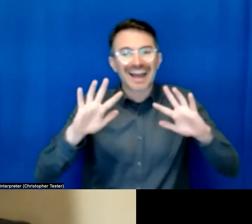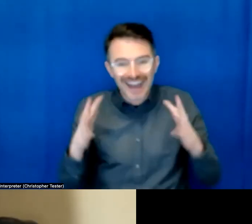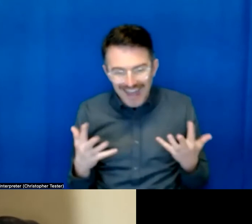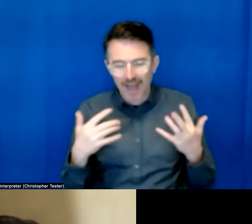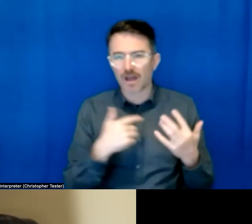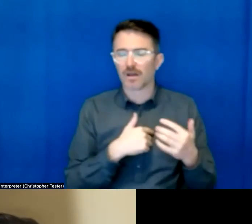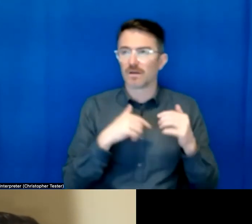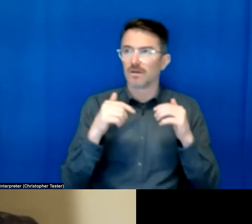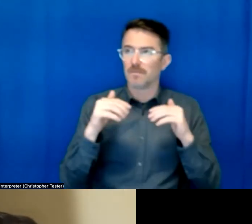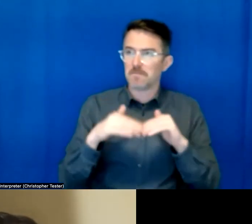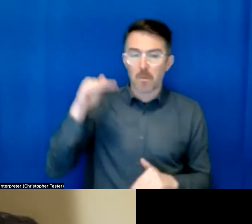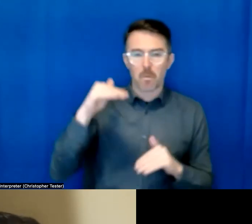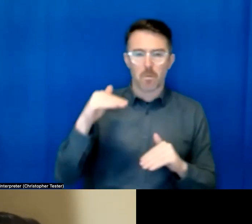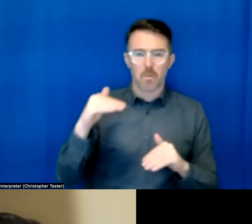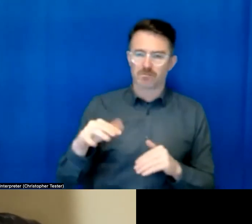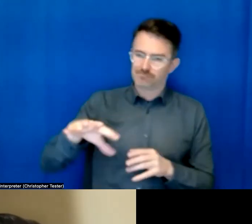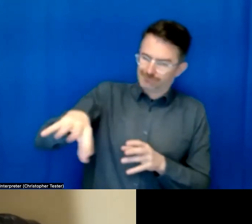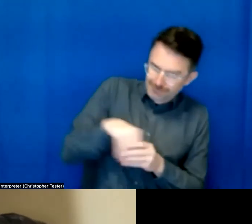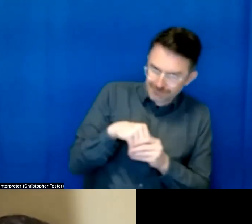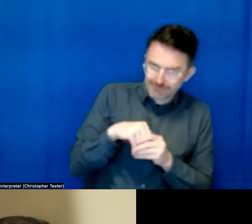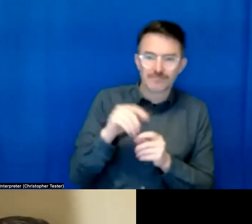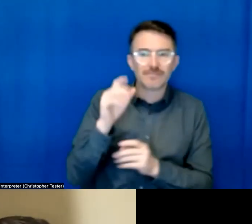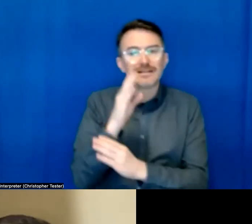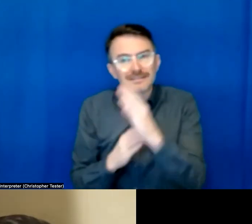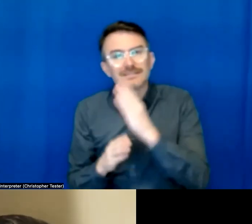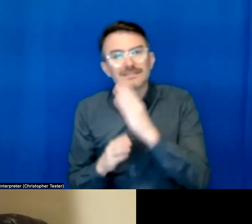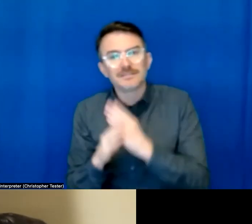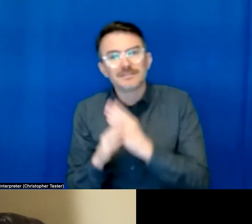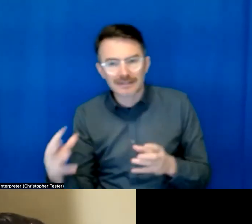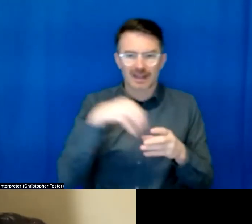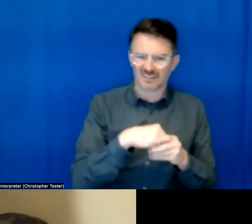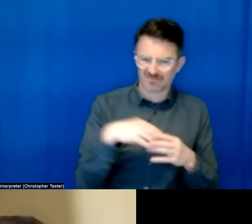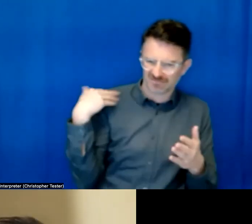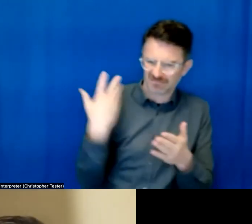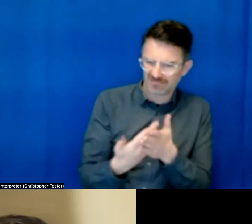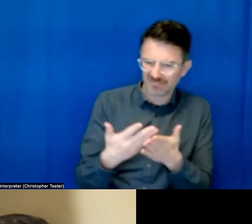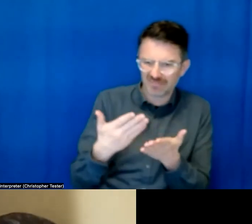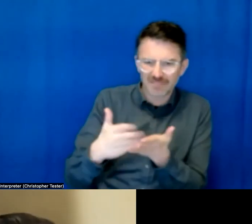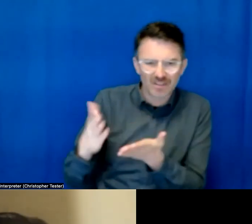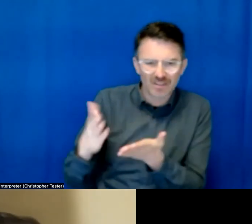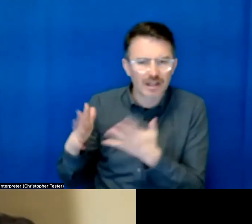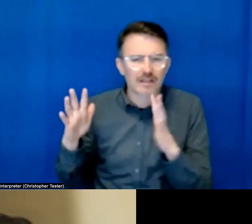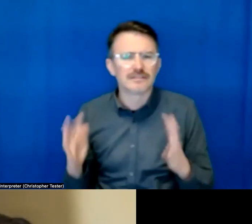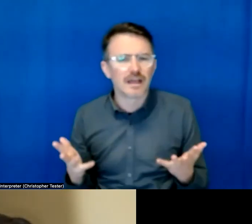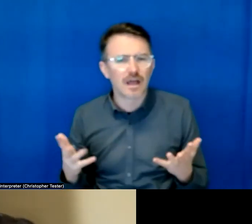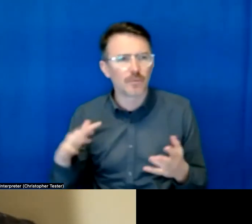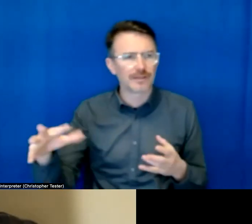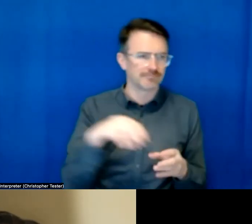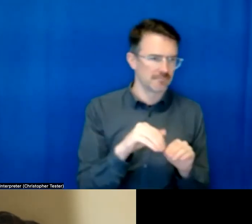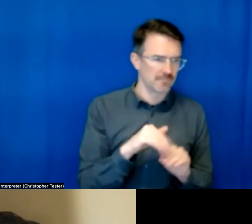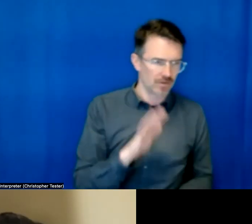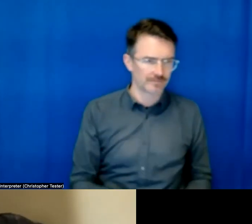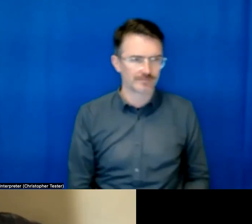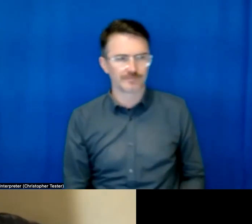particularly from the marginalized group? So to include people with disabilities from